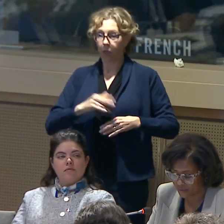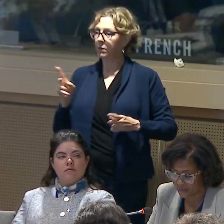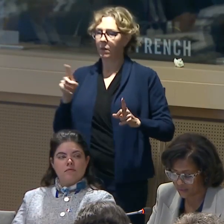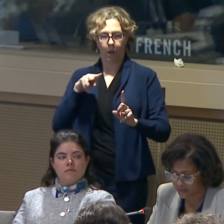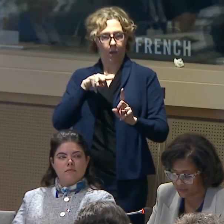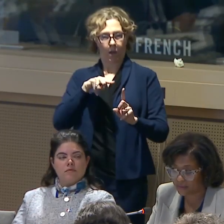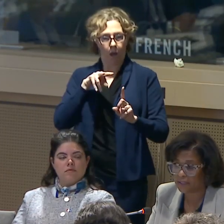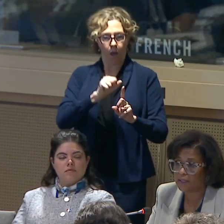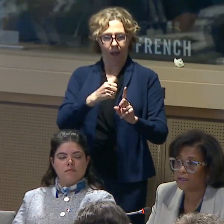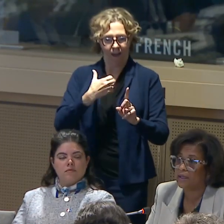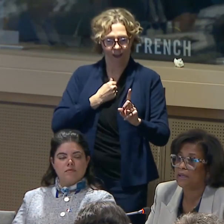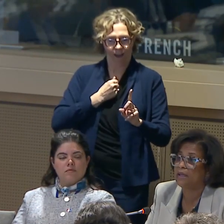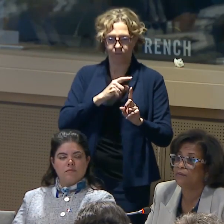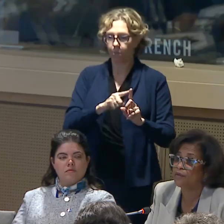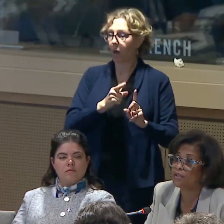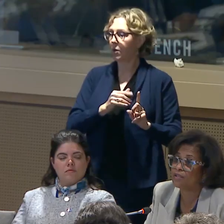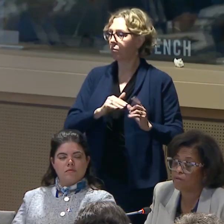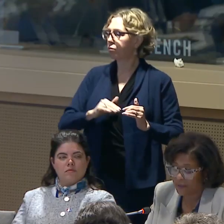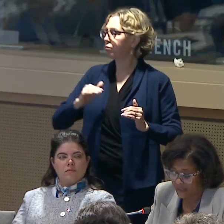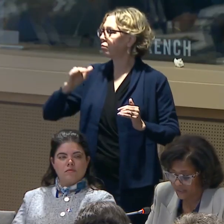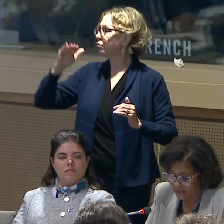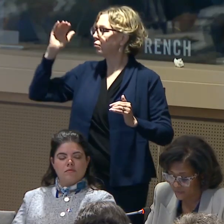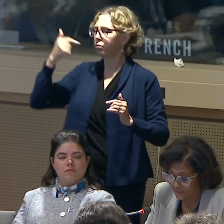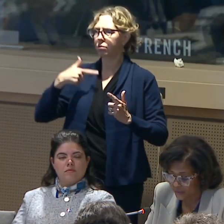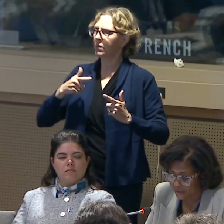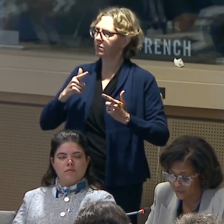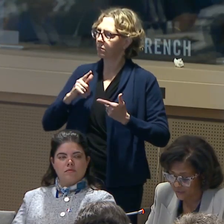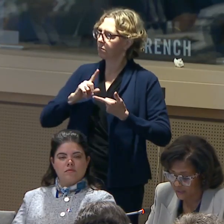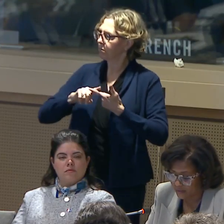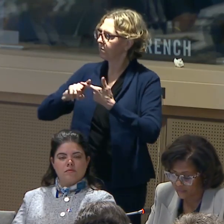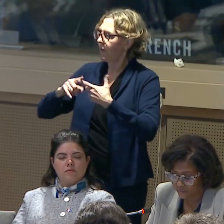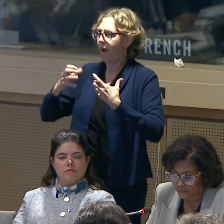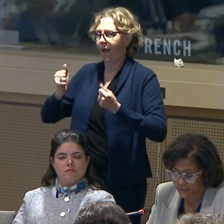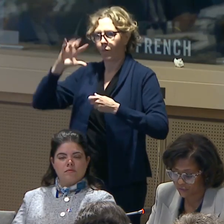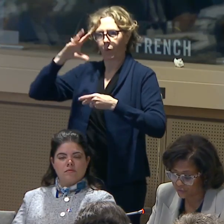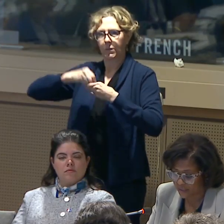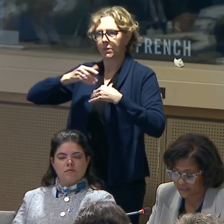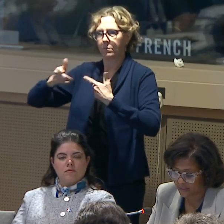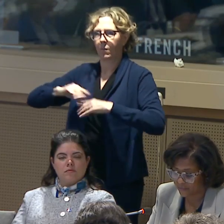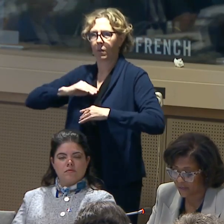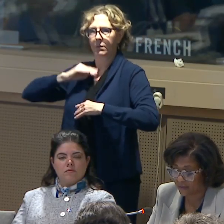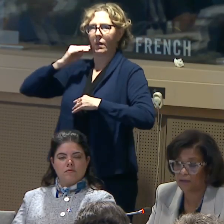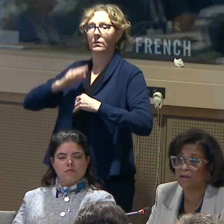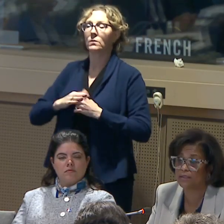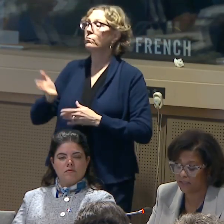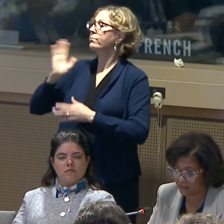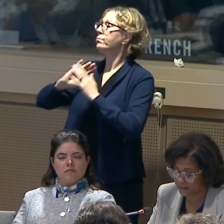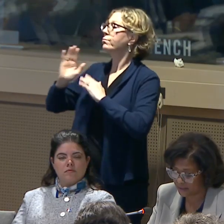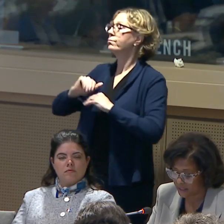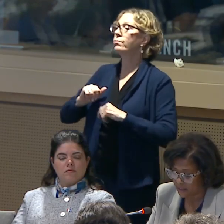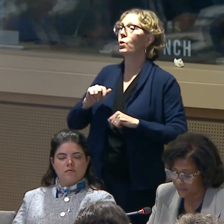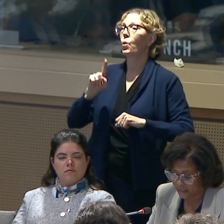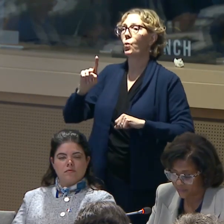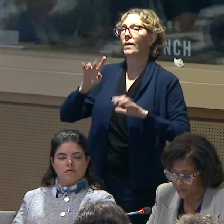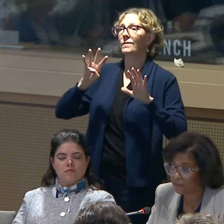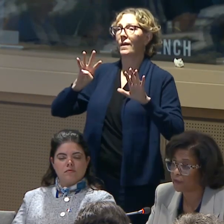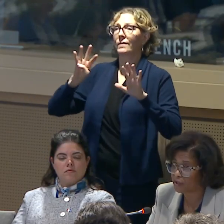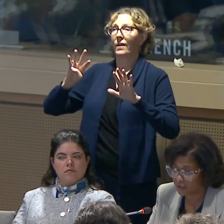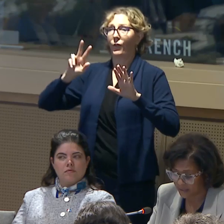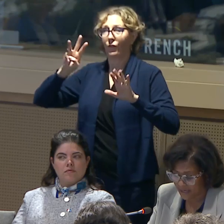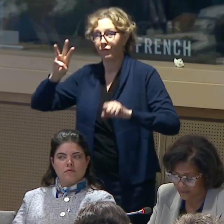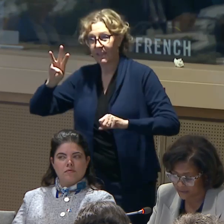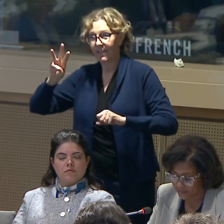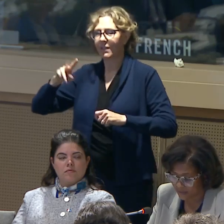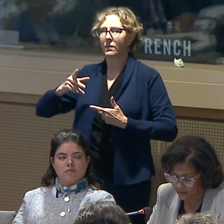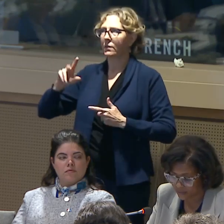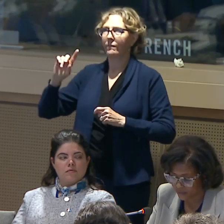child grows to an adult. First described in 1943, the first children identified are now seniors, many very